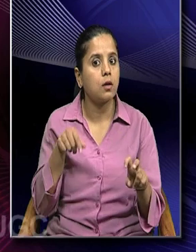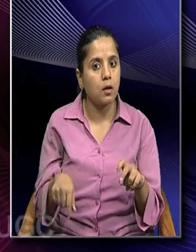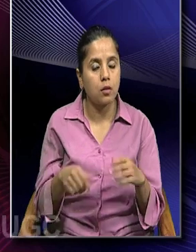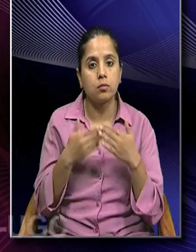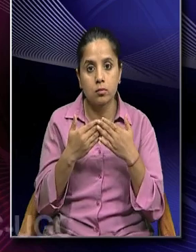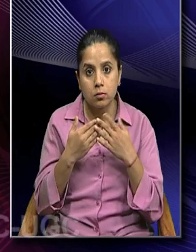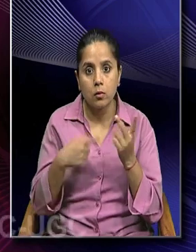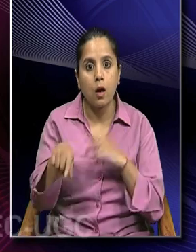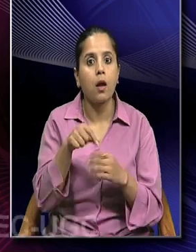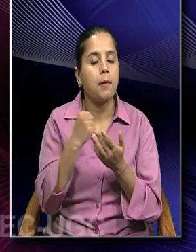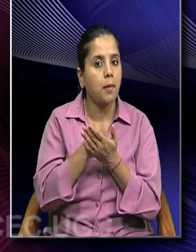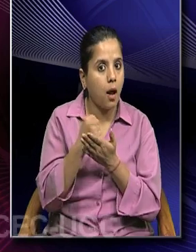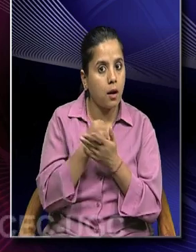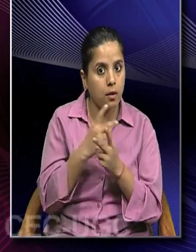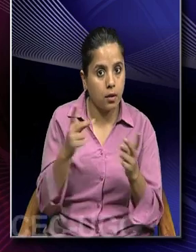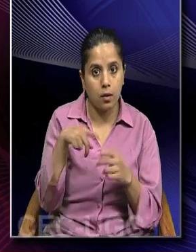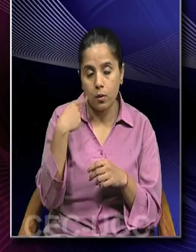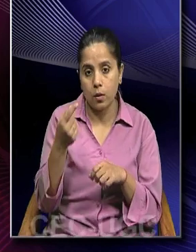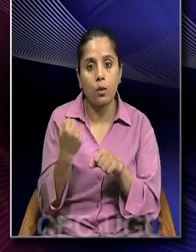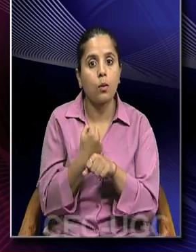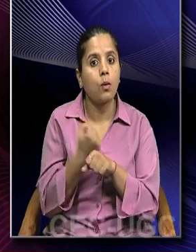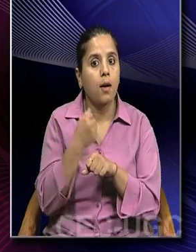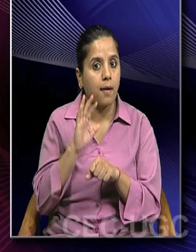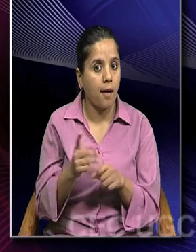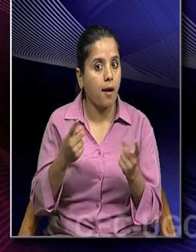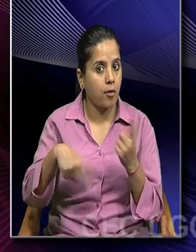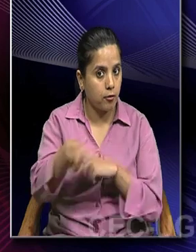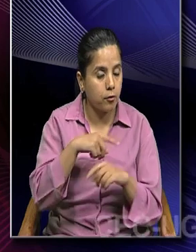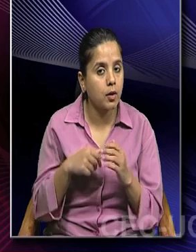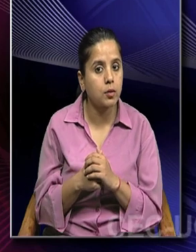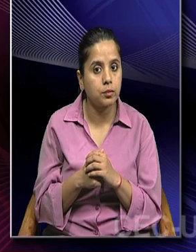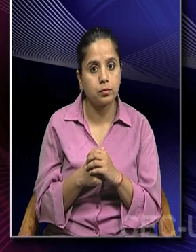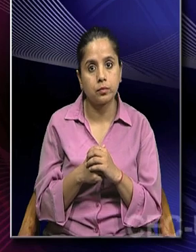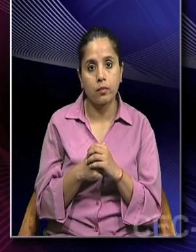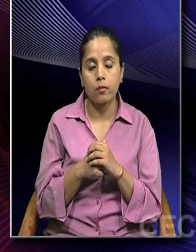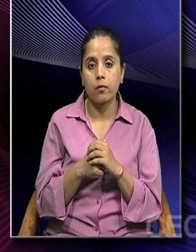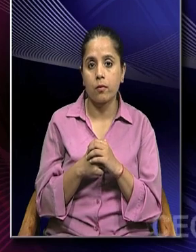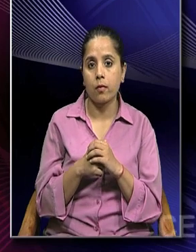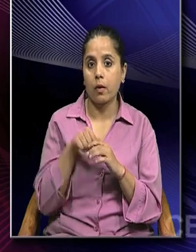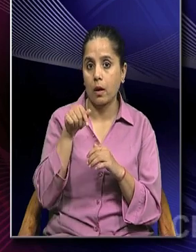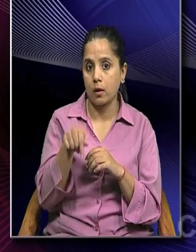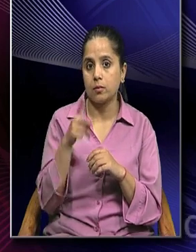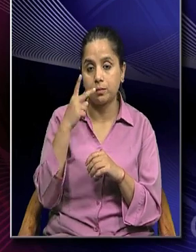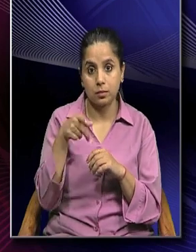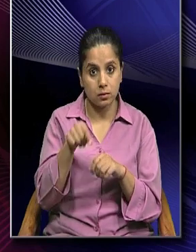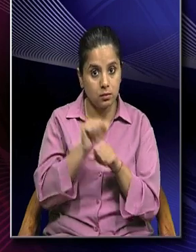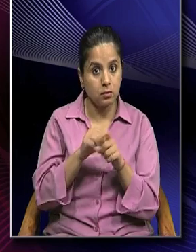and practitioners, those who are working in the field of this